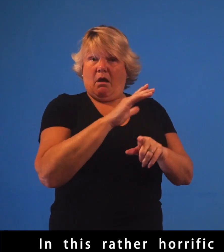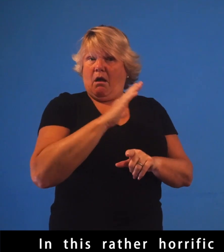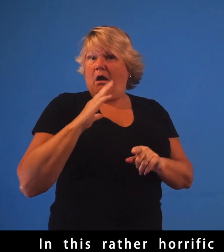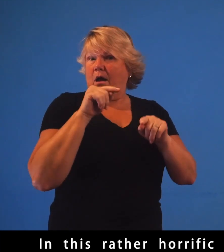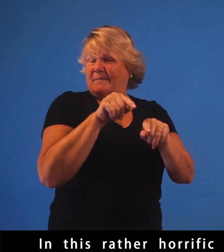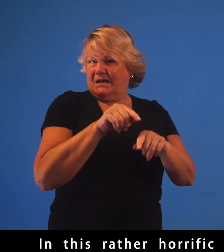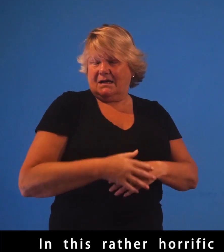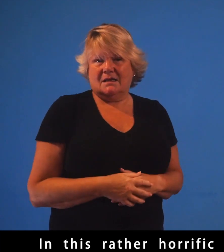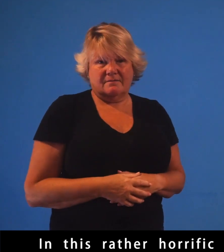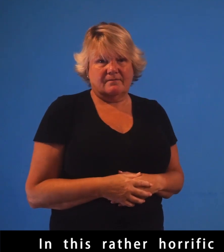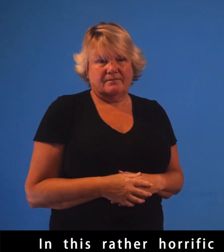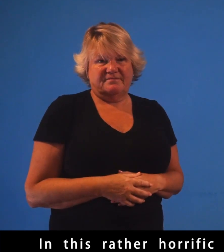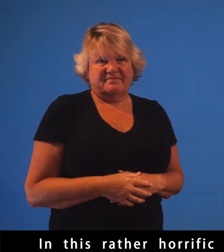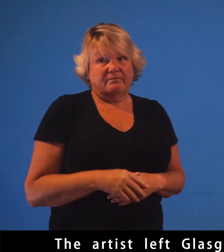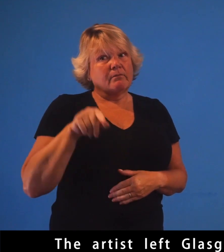army.